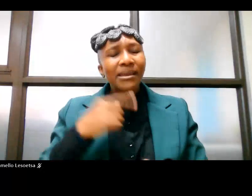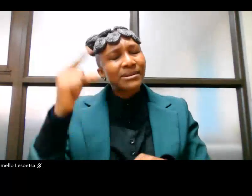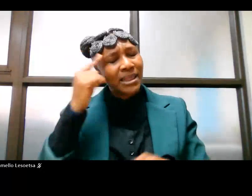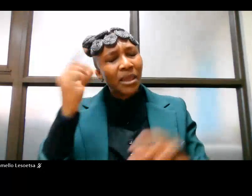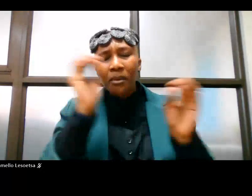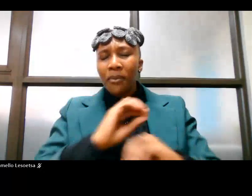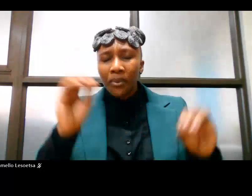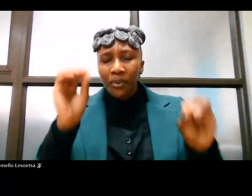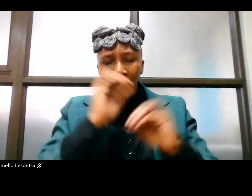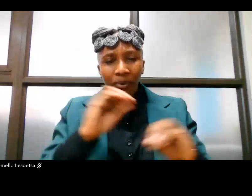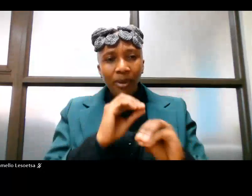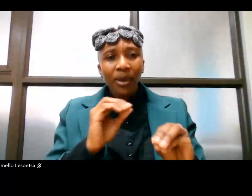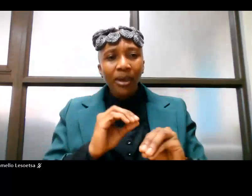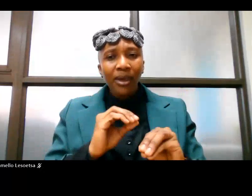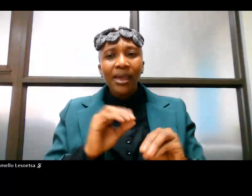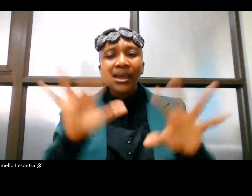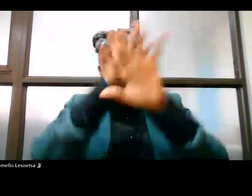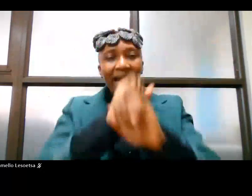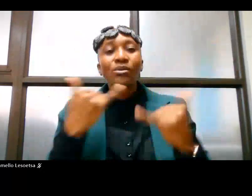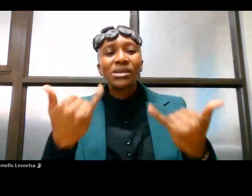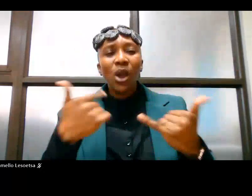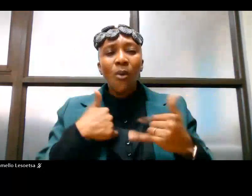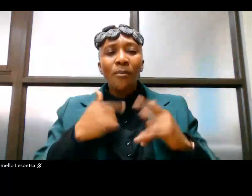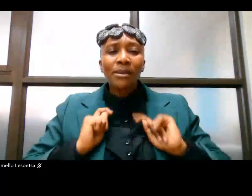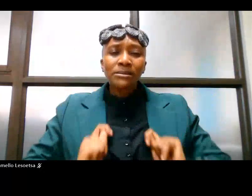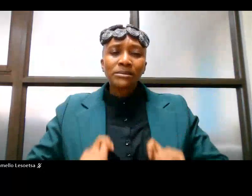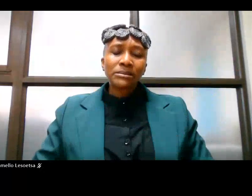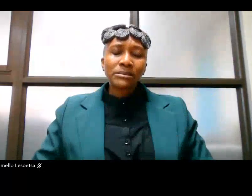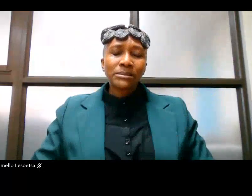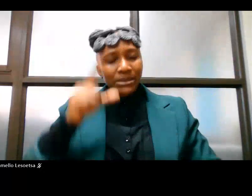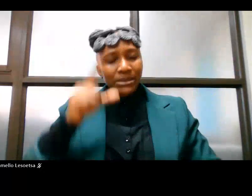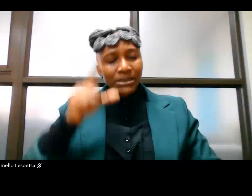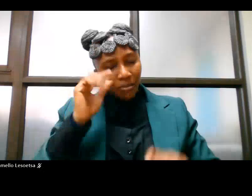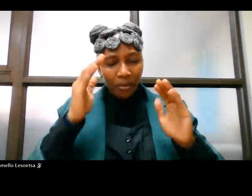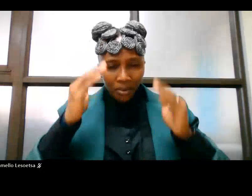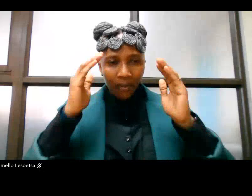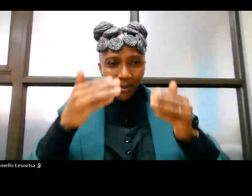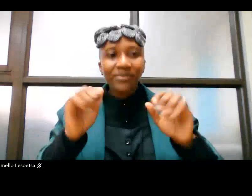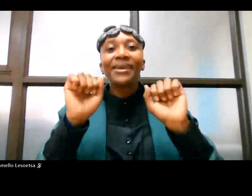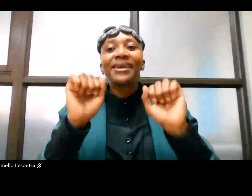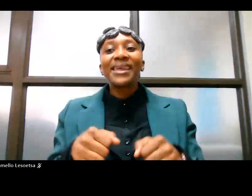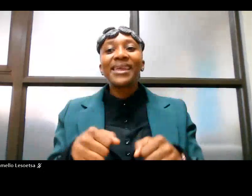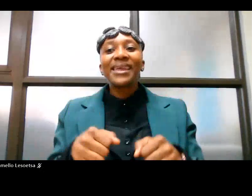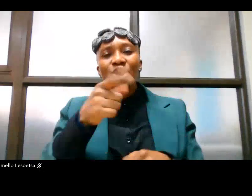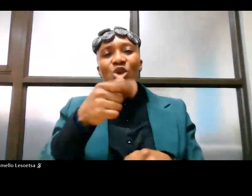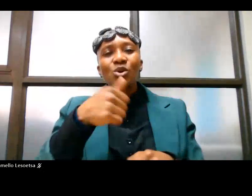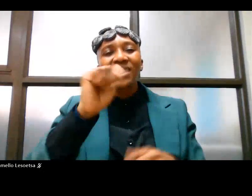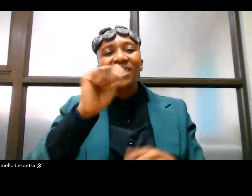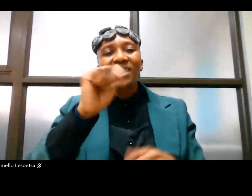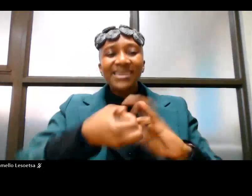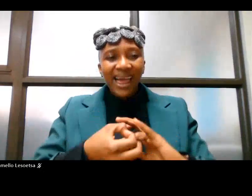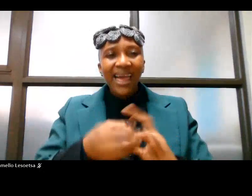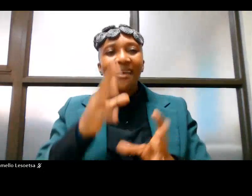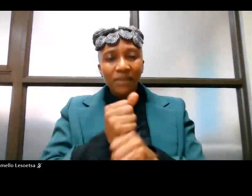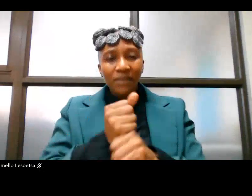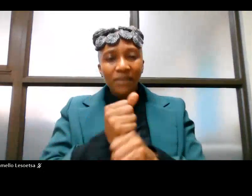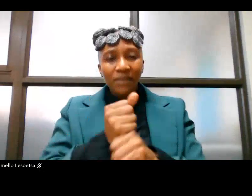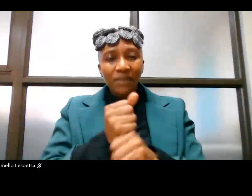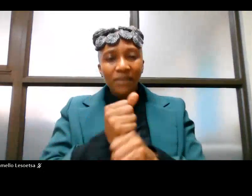now sleep is kicking it. Yeah, just try and find times in between. You will